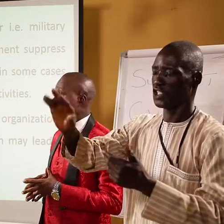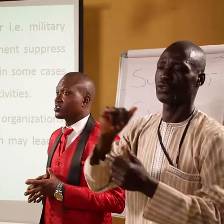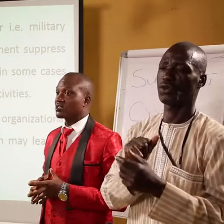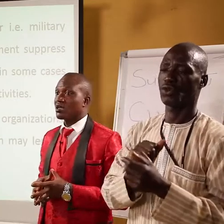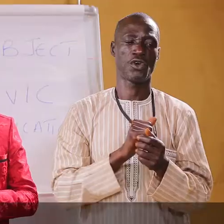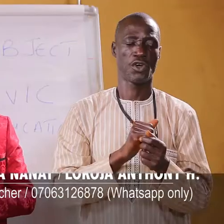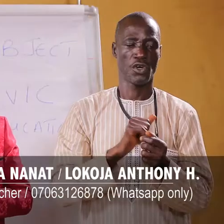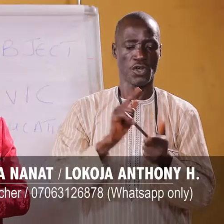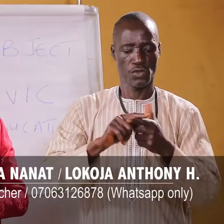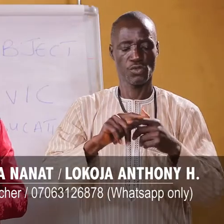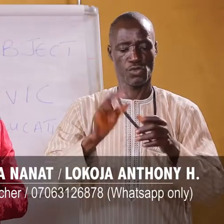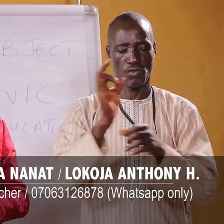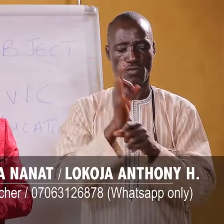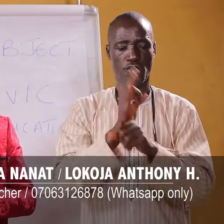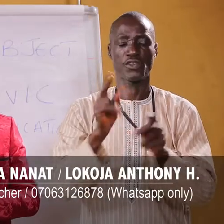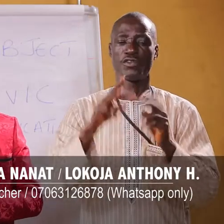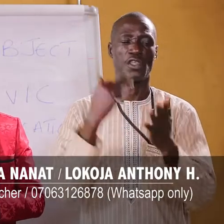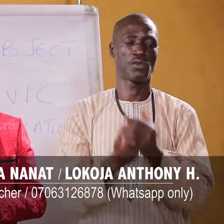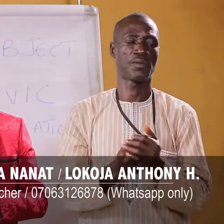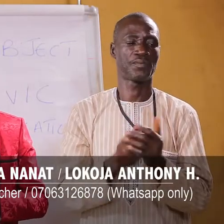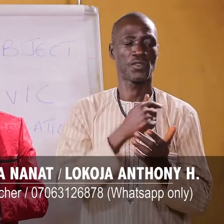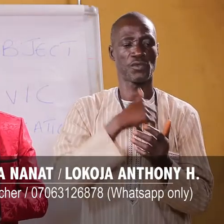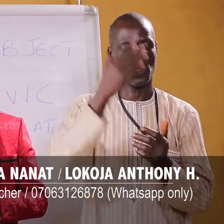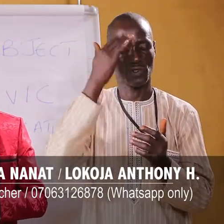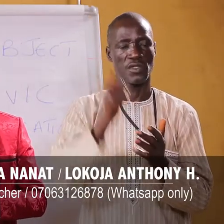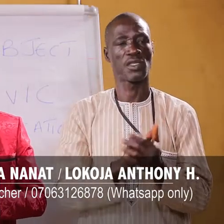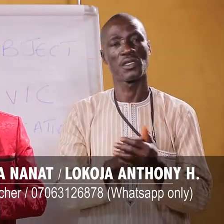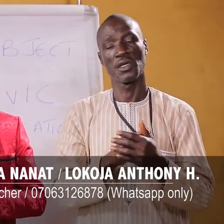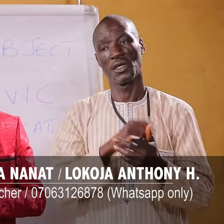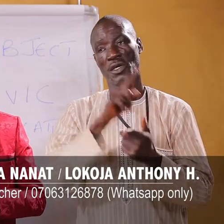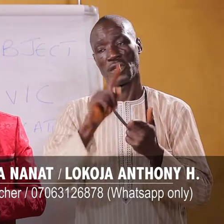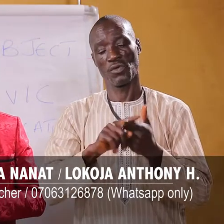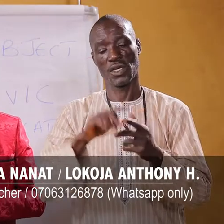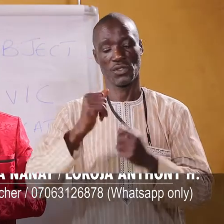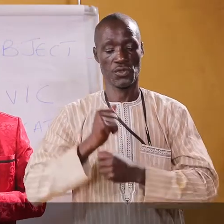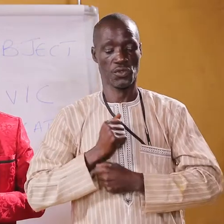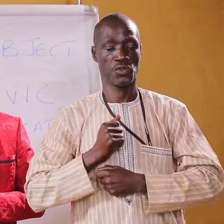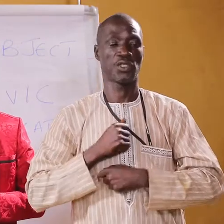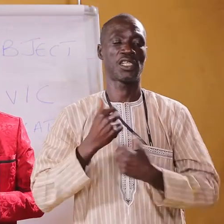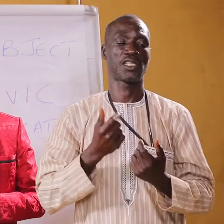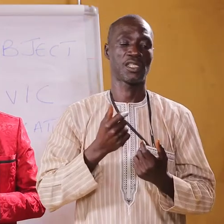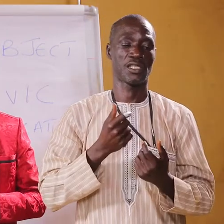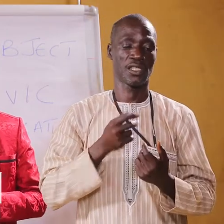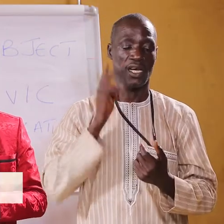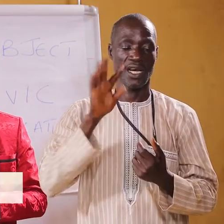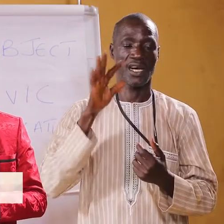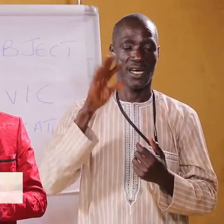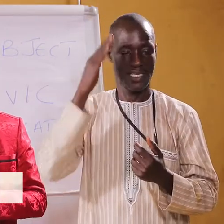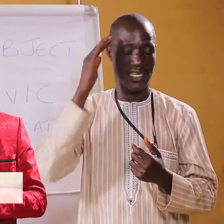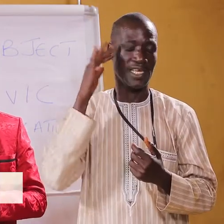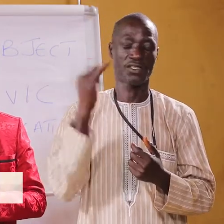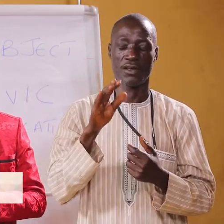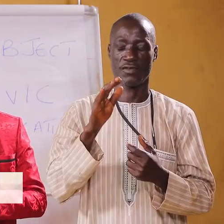and activities. We all know that during military regimes, they don't encourage civil societies. In fact,